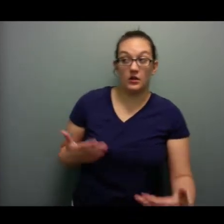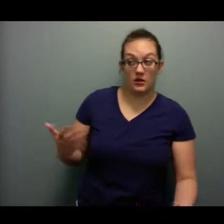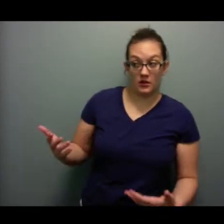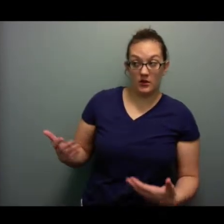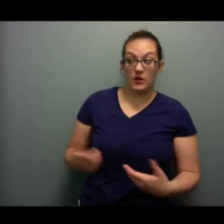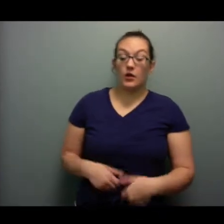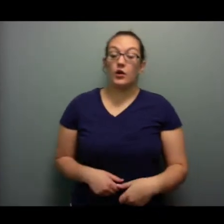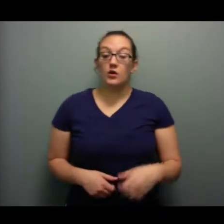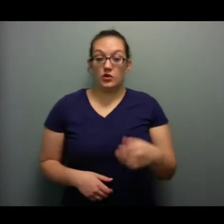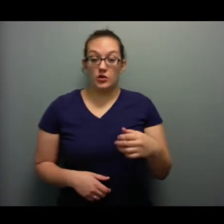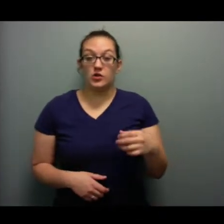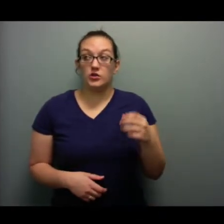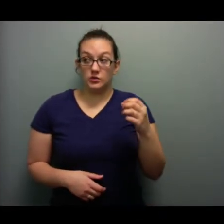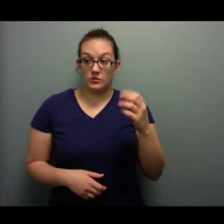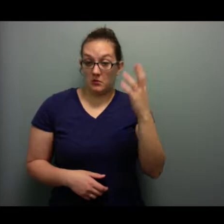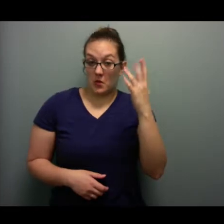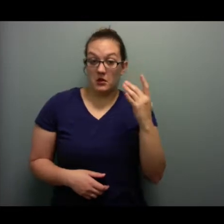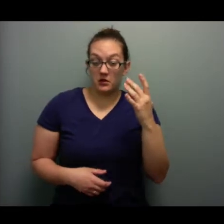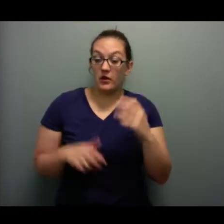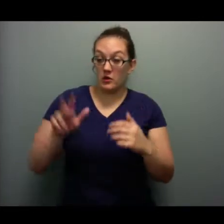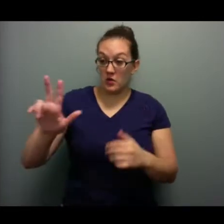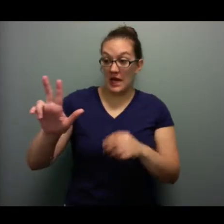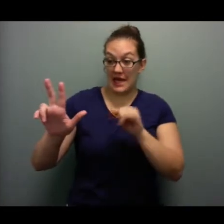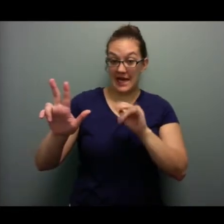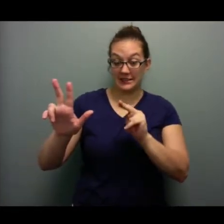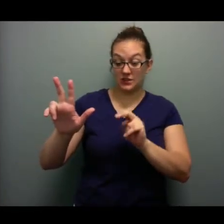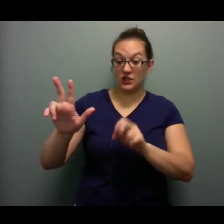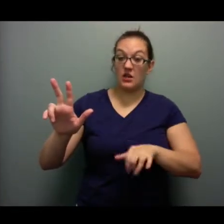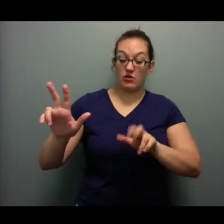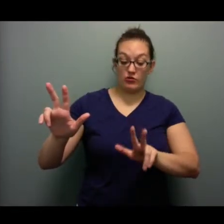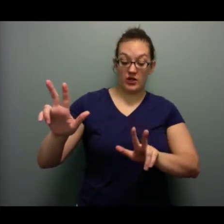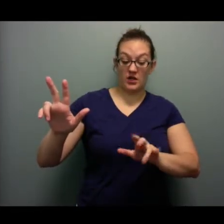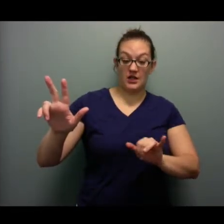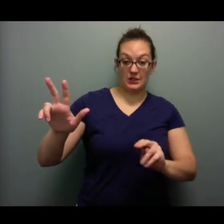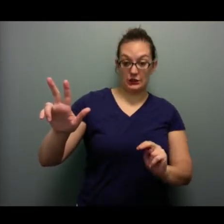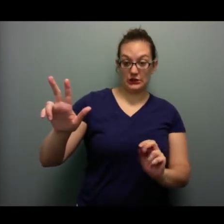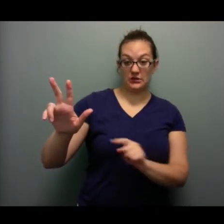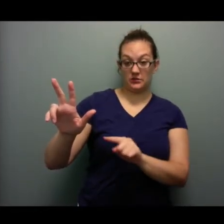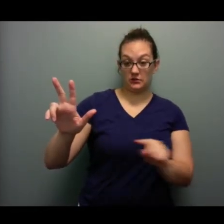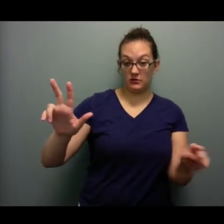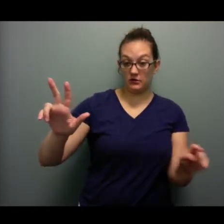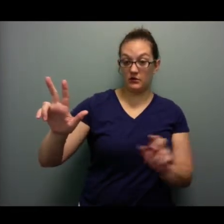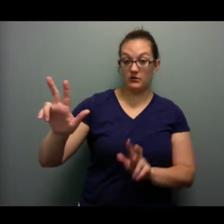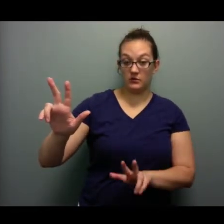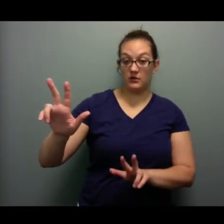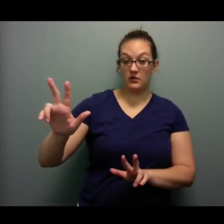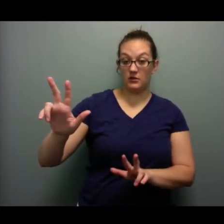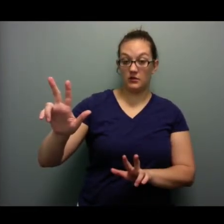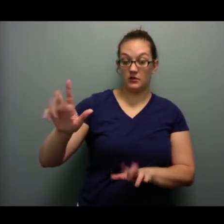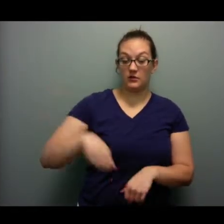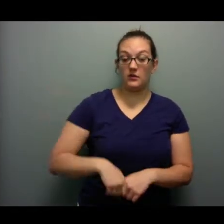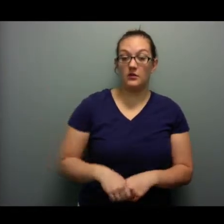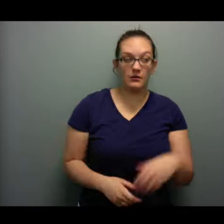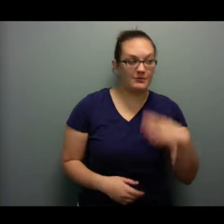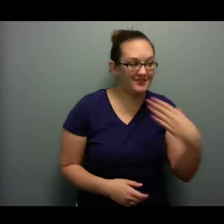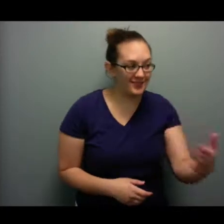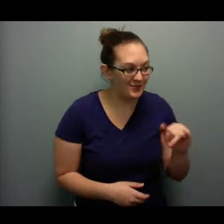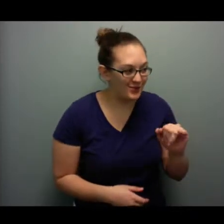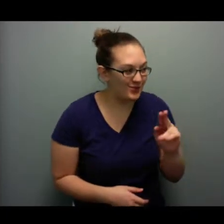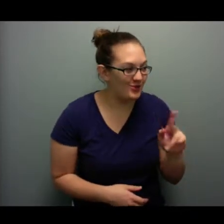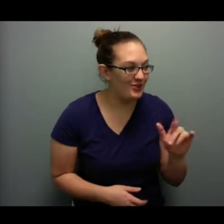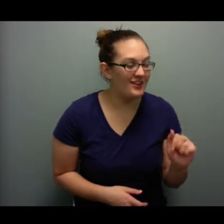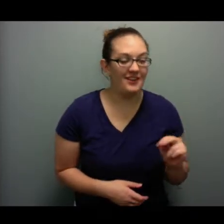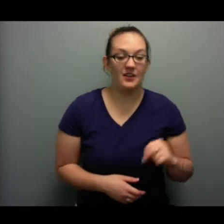Okay, so we have 3 inches on the width and 3 inches on the length. Okay, and then earlier, thank you, Julian. You guys said